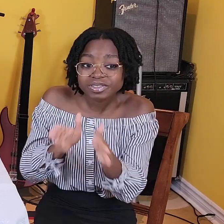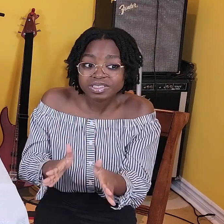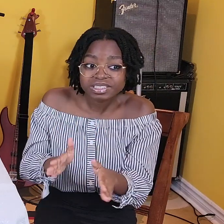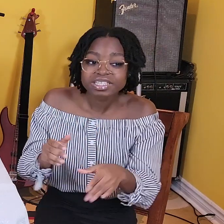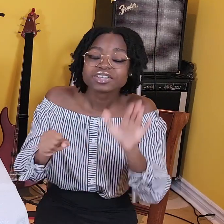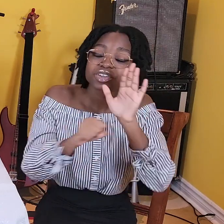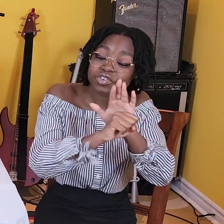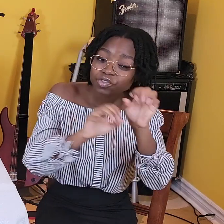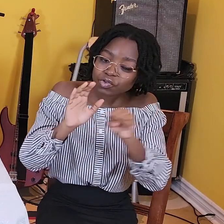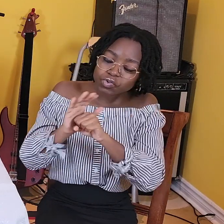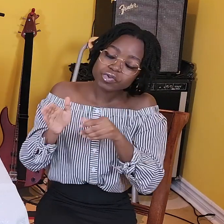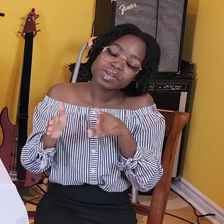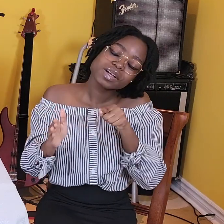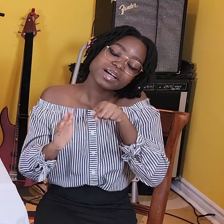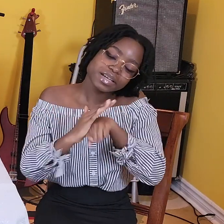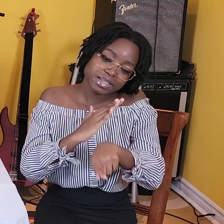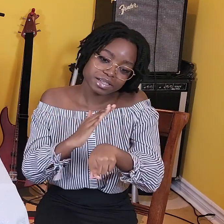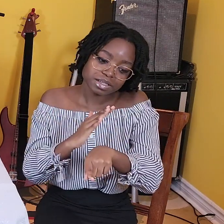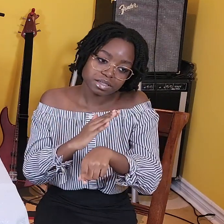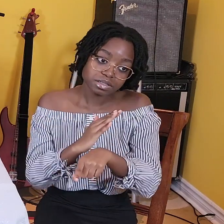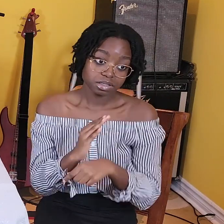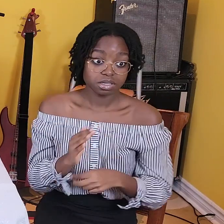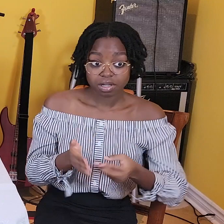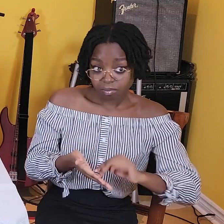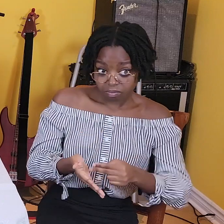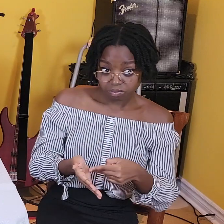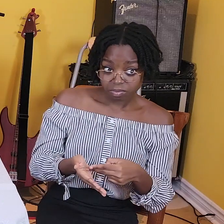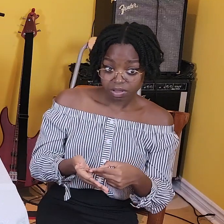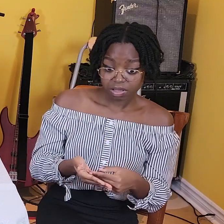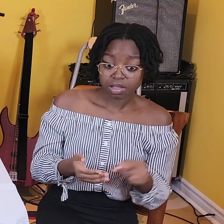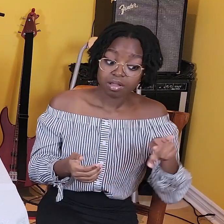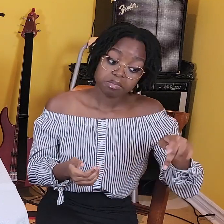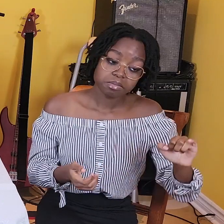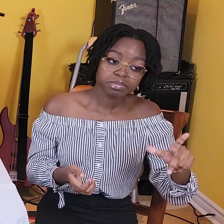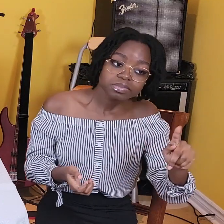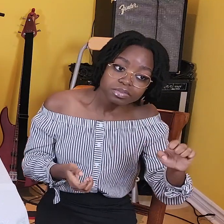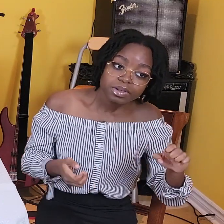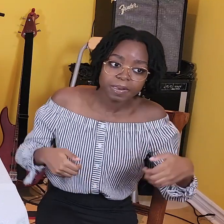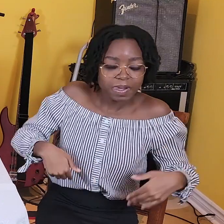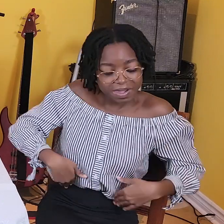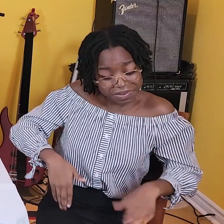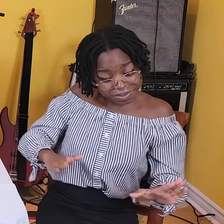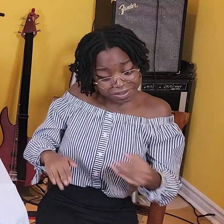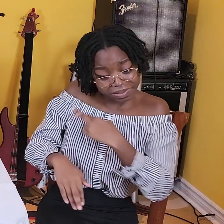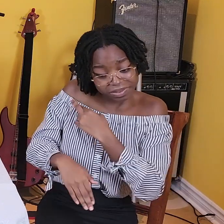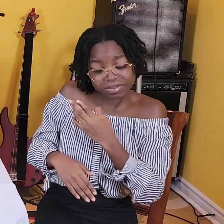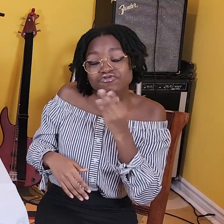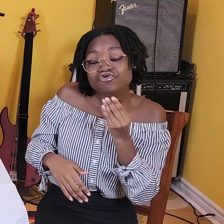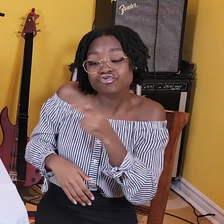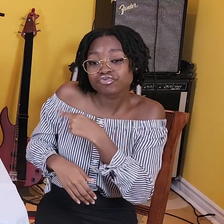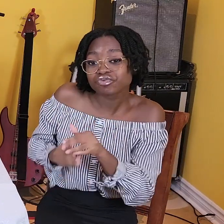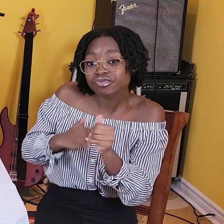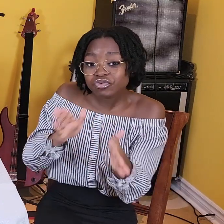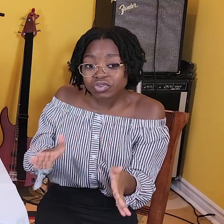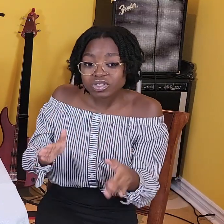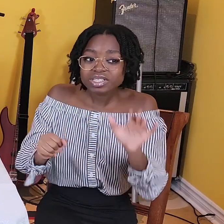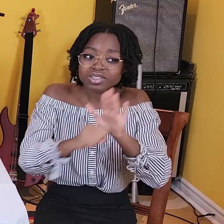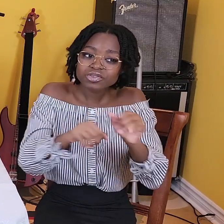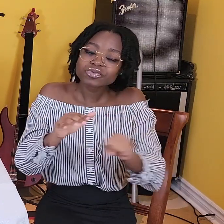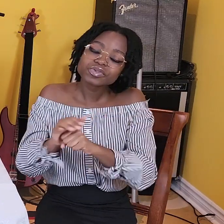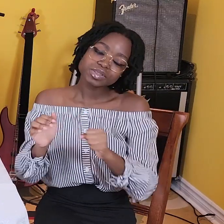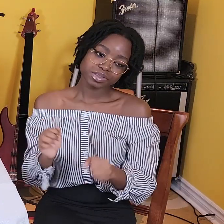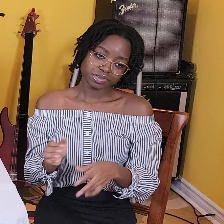him. In other words, he gave them the permission to crucify Jesus Christ because the Jews did not have the